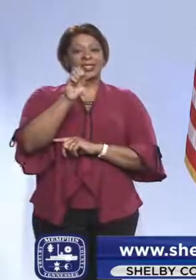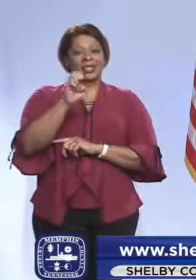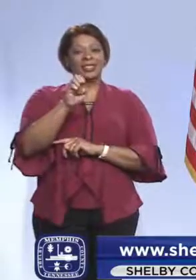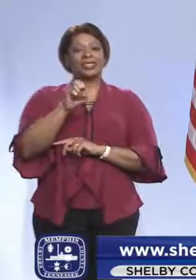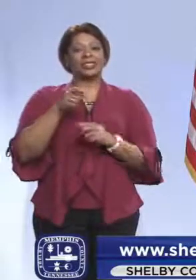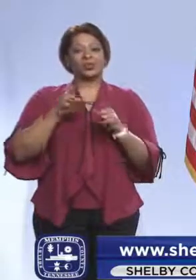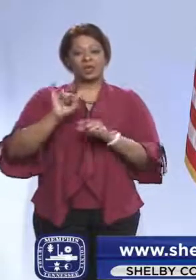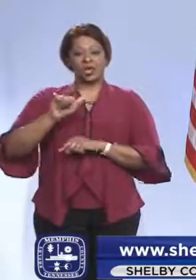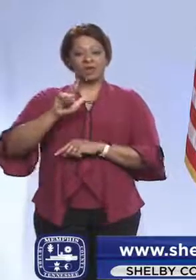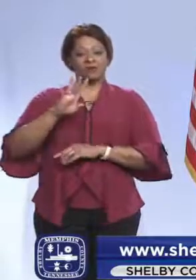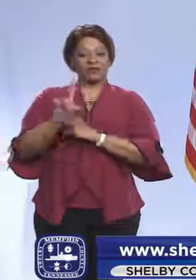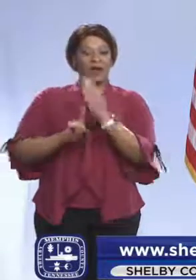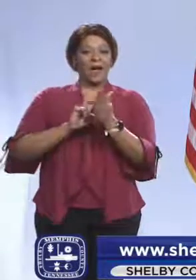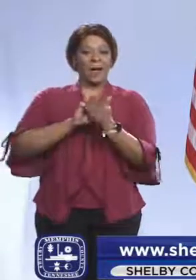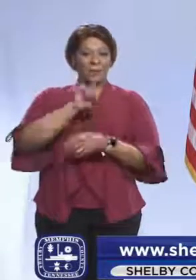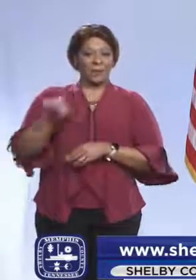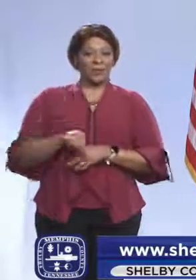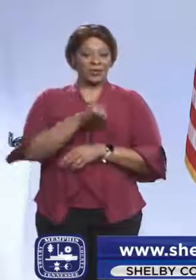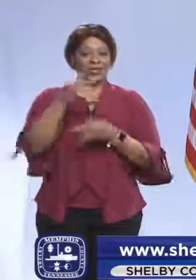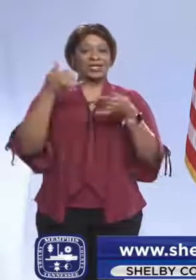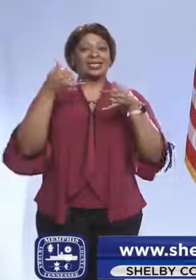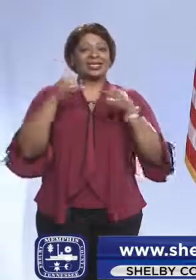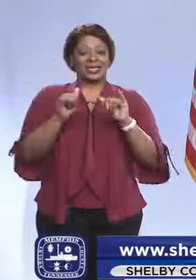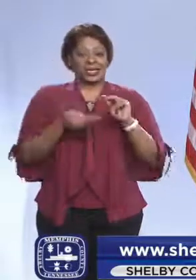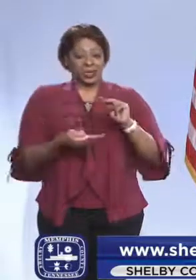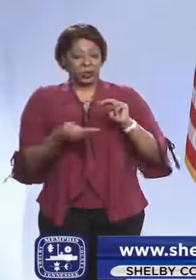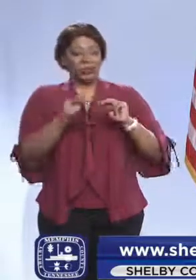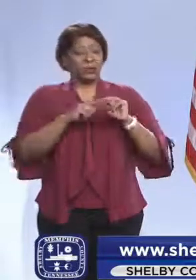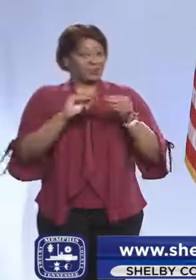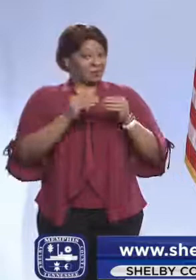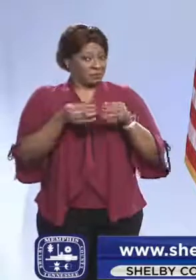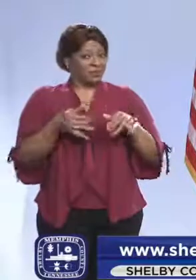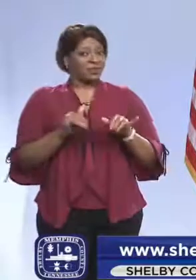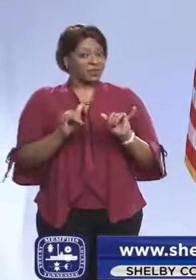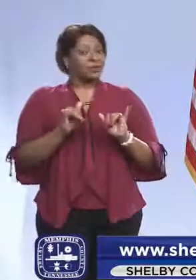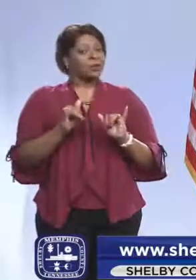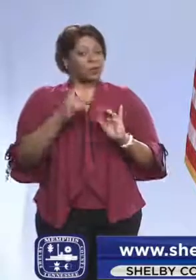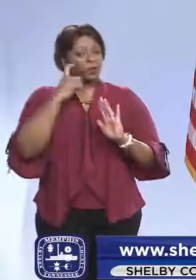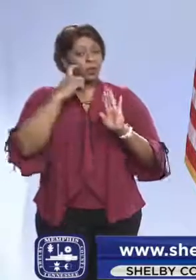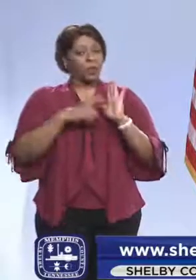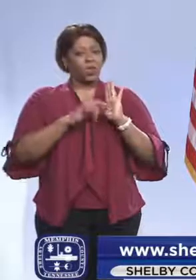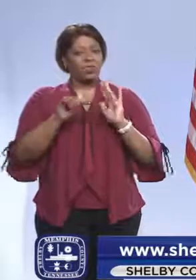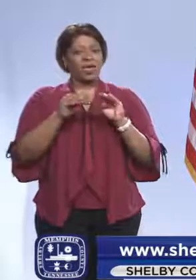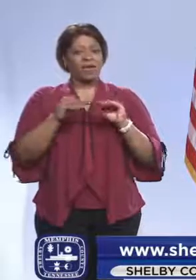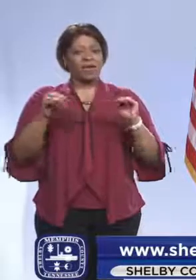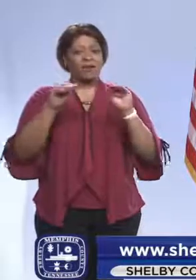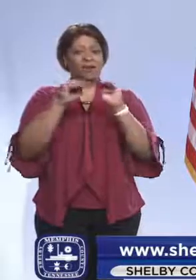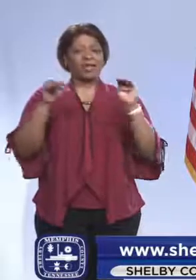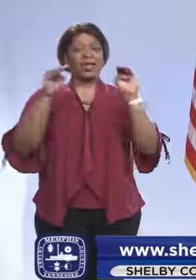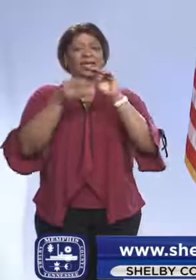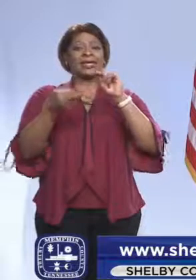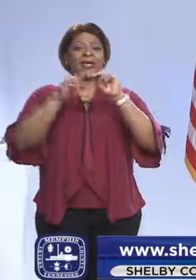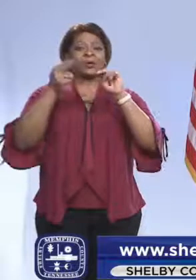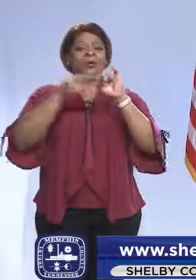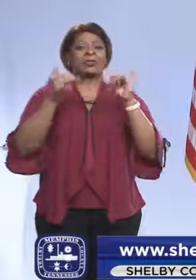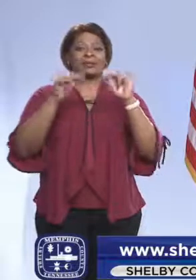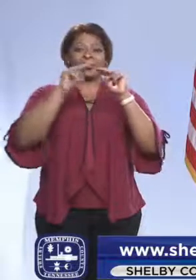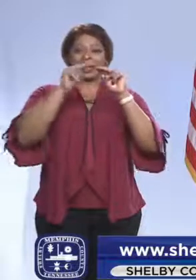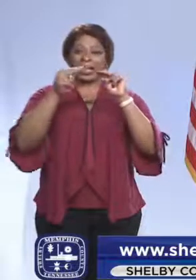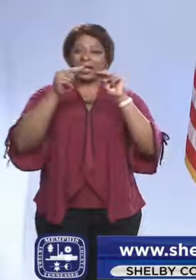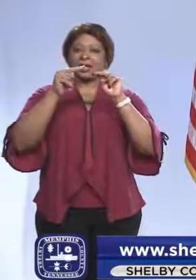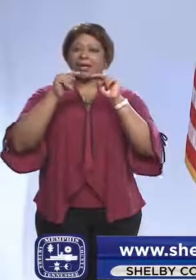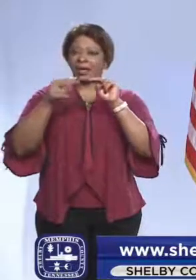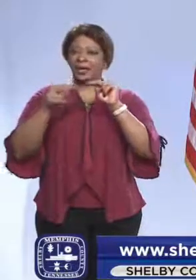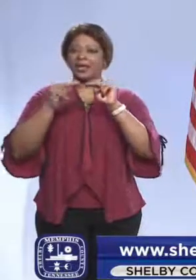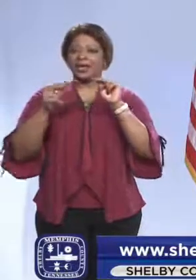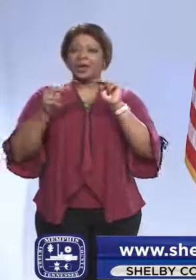24-hour period, and while that is still an increased number, we are seeing that level of increase declining. Typically